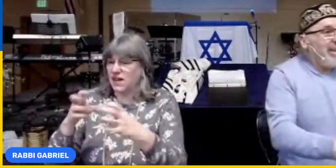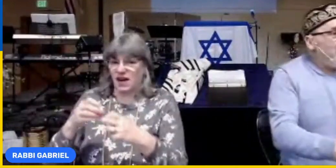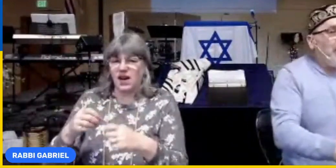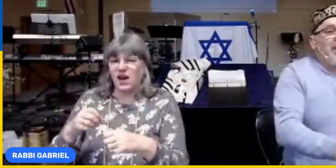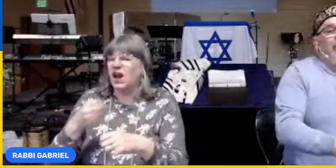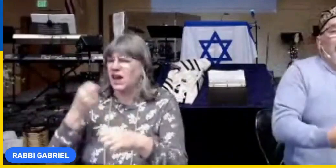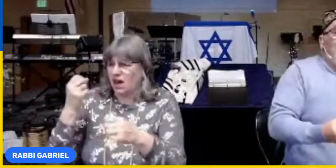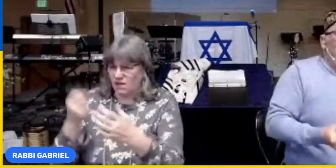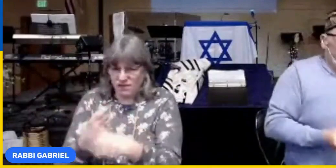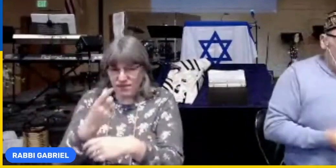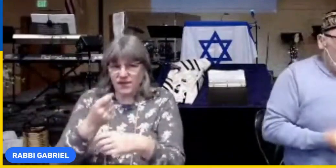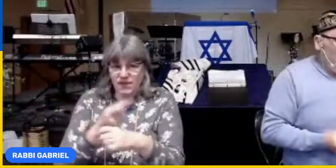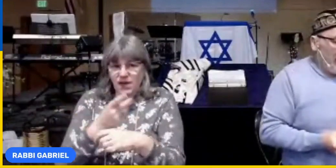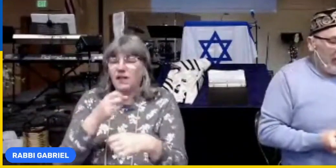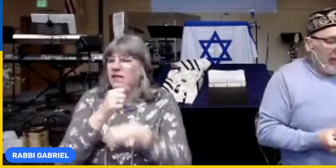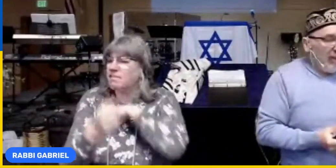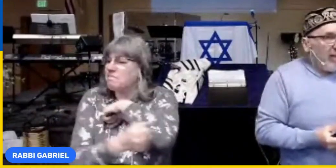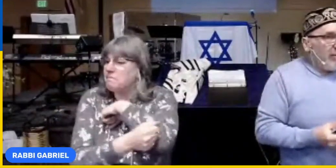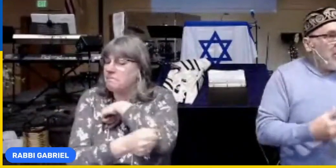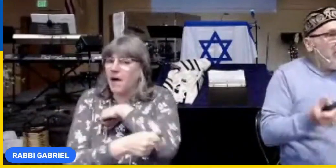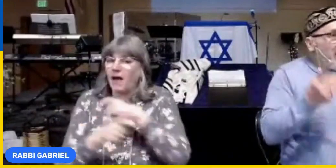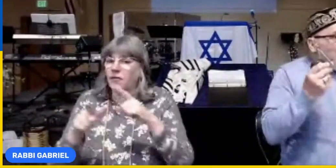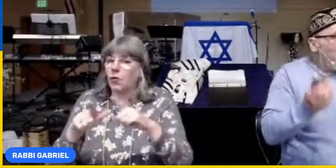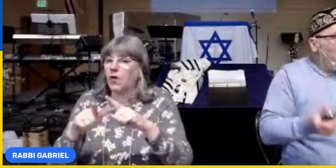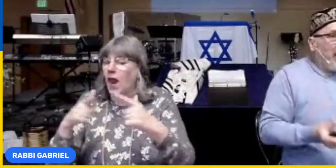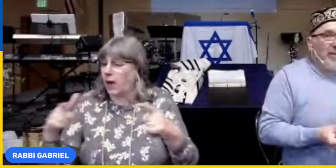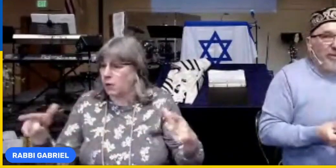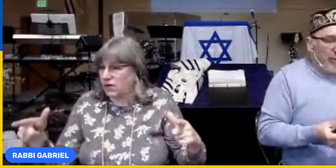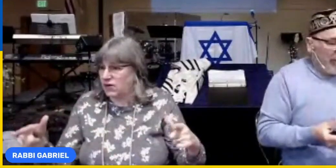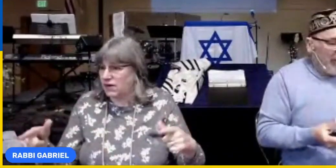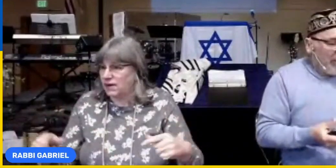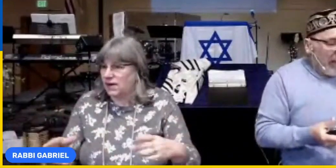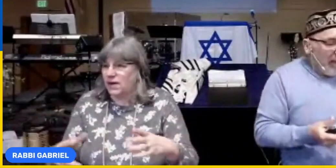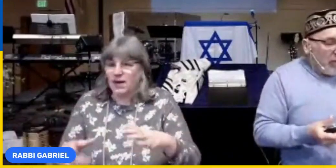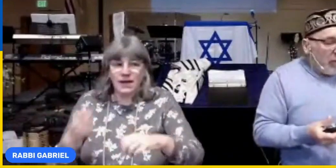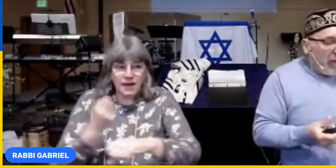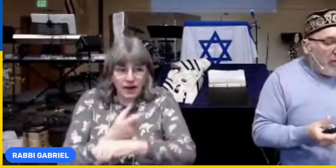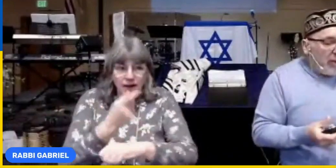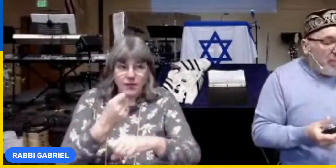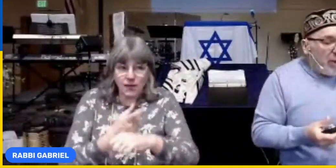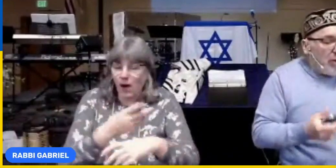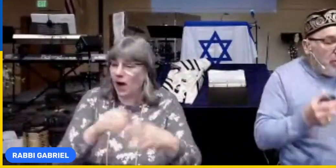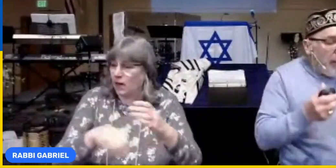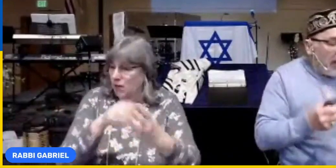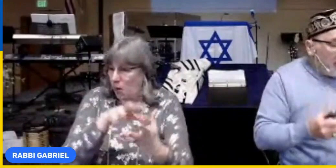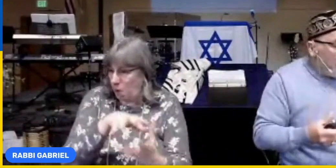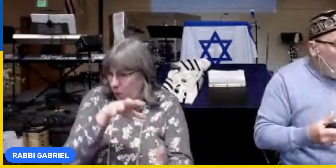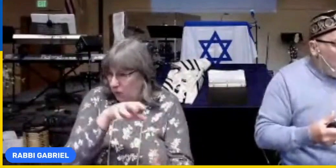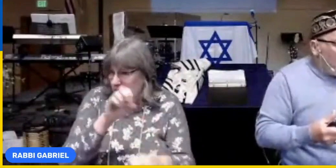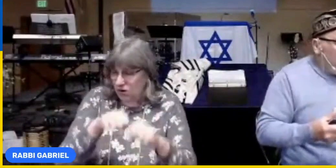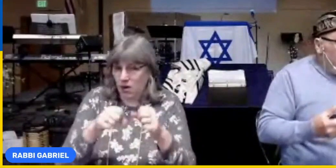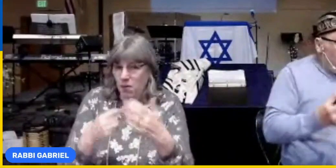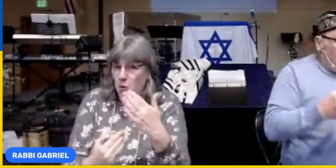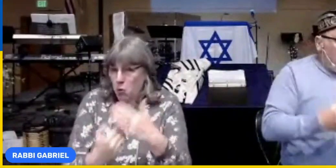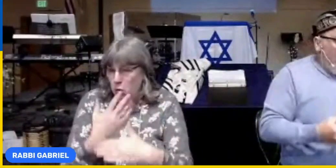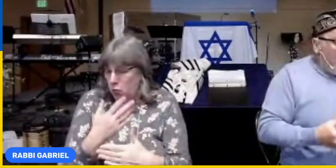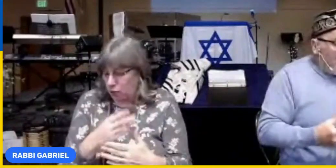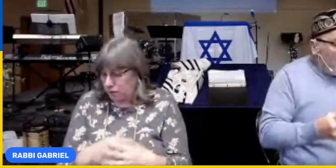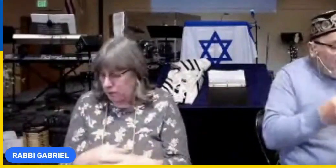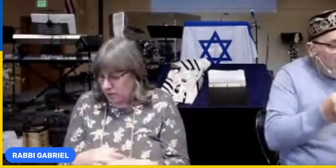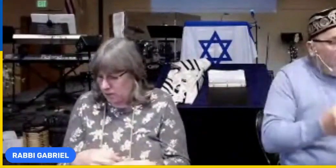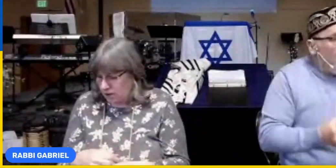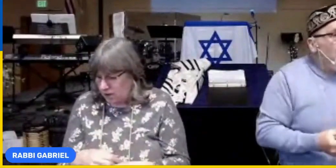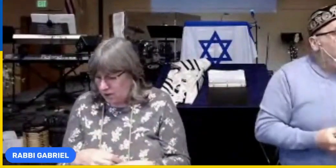chametz. It's a Passover language. We do that before Passover. So that you can be a new batch of dough, because